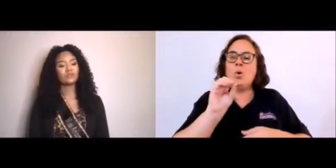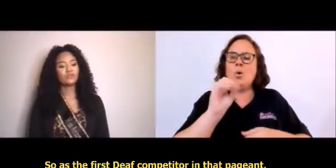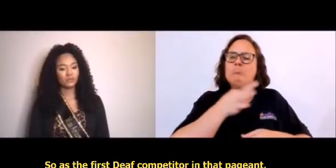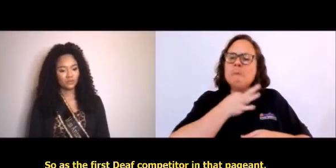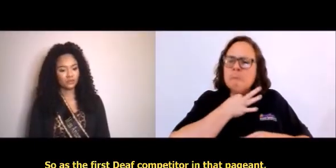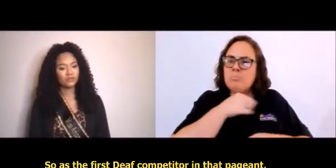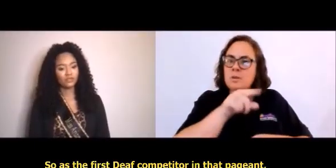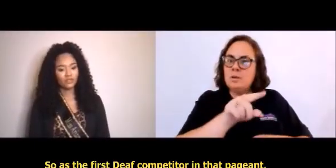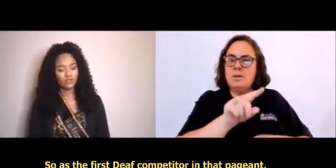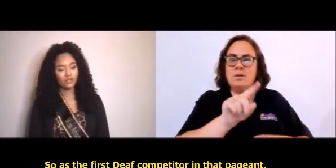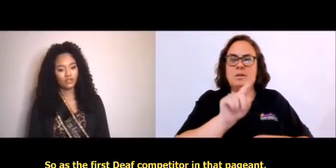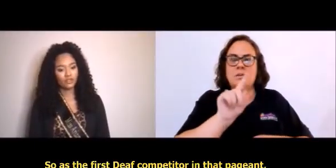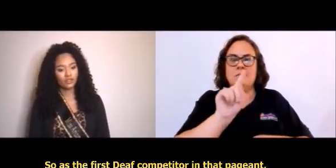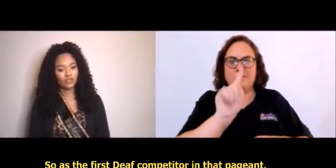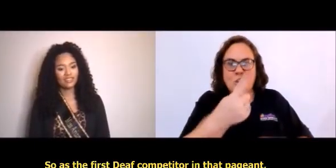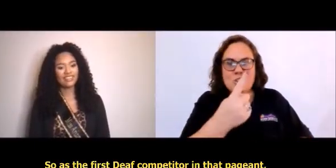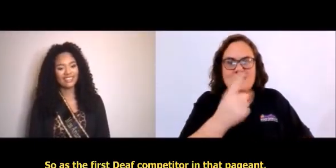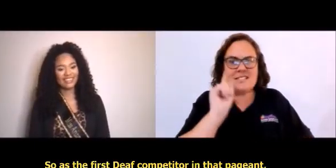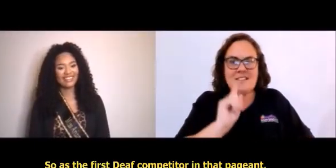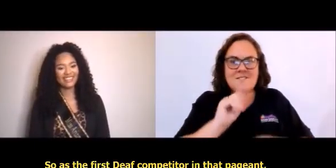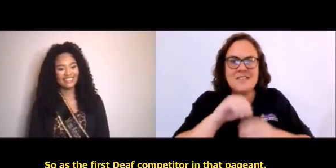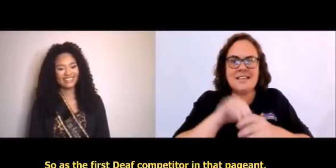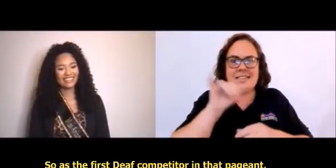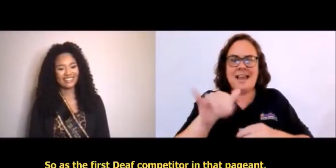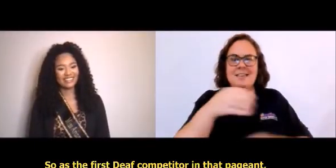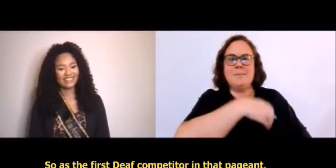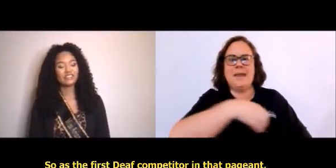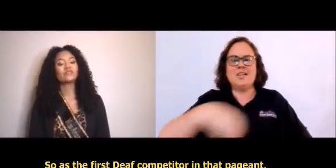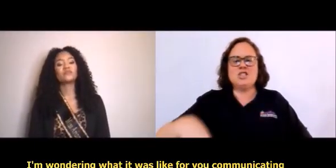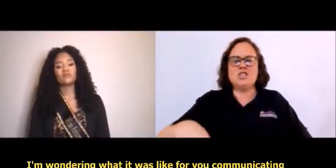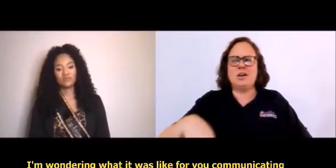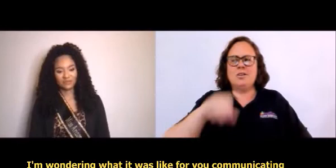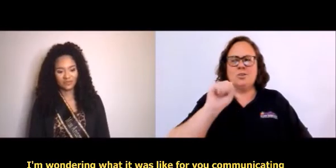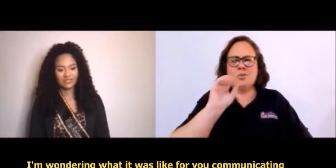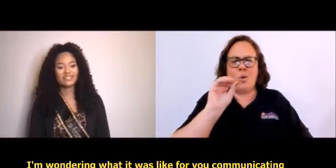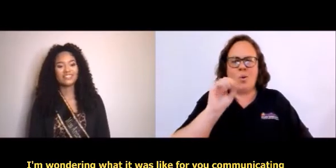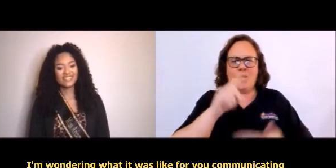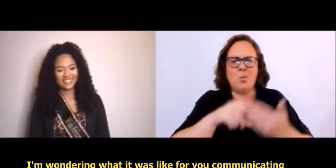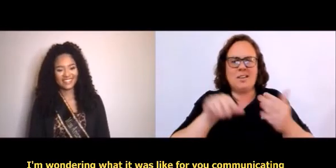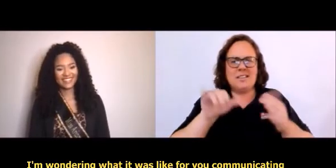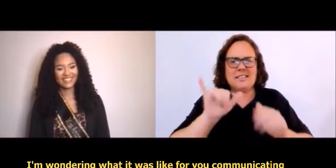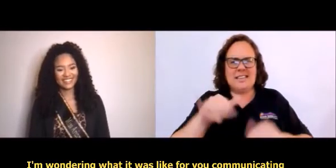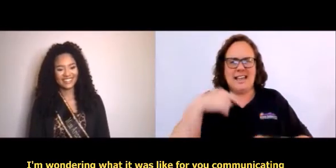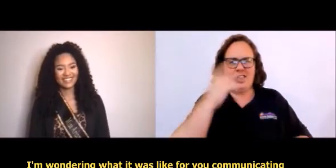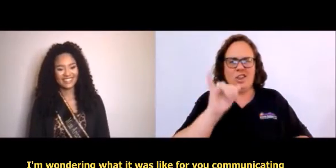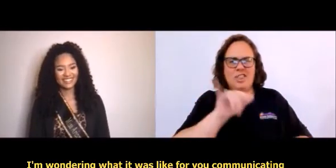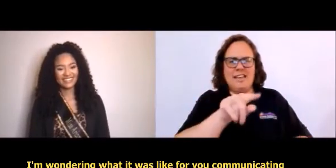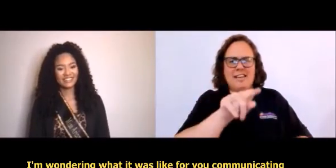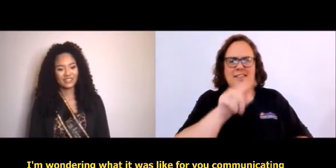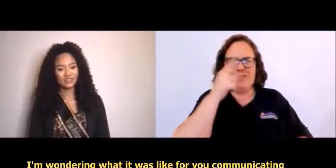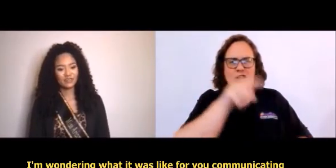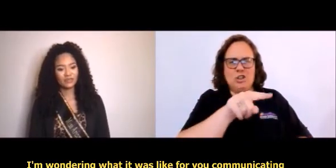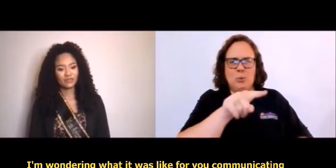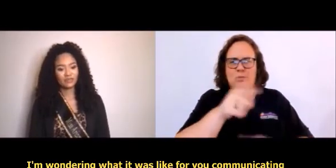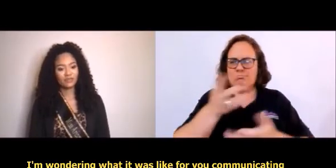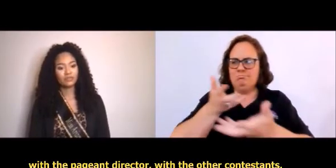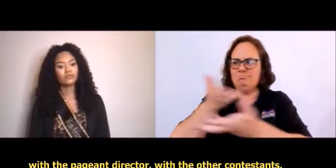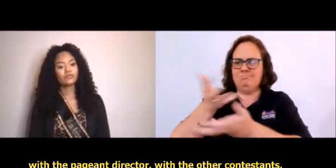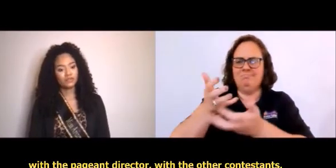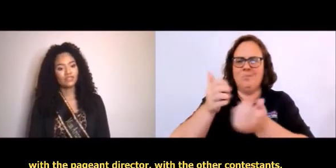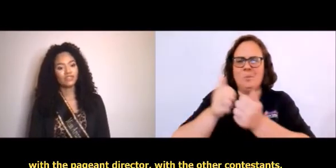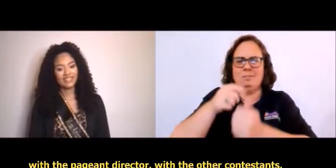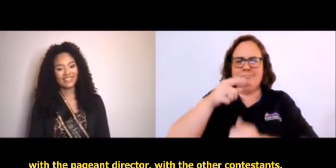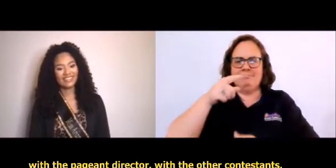So as the first deaf competitor in that pageant, I'm wondering what it was like for you communicating with the